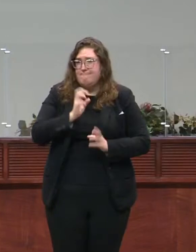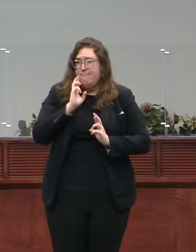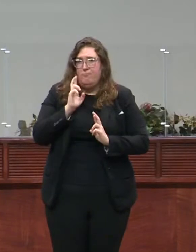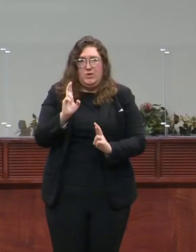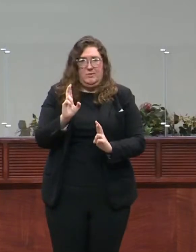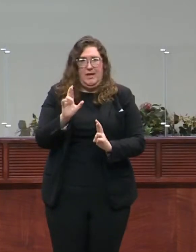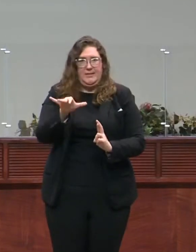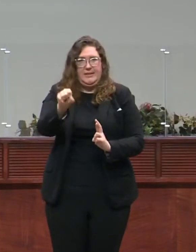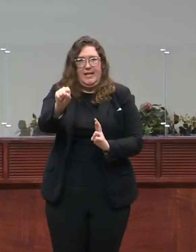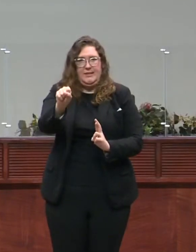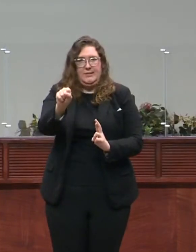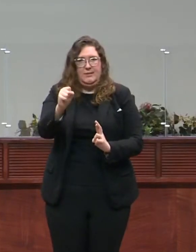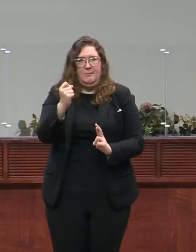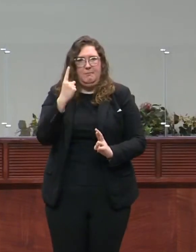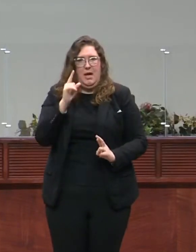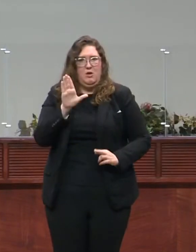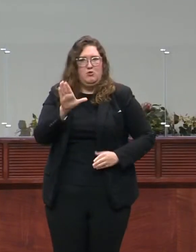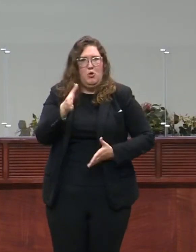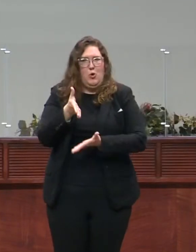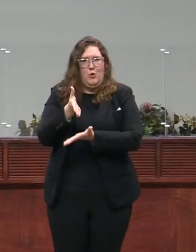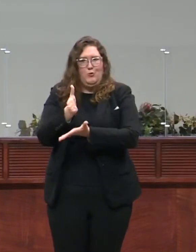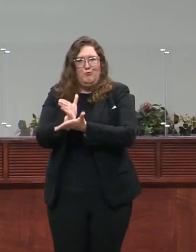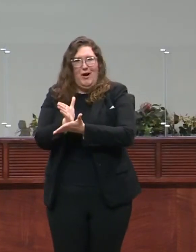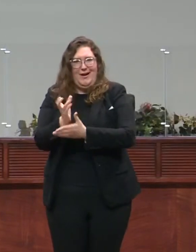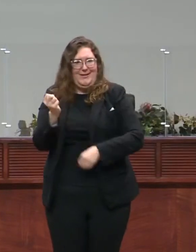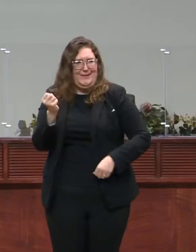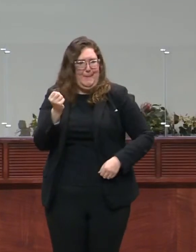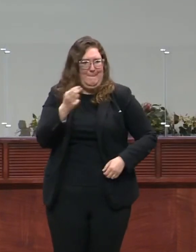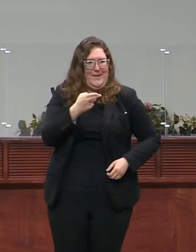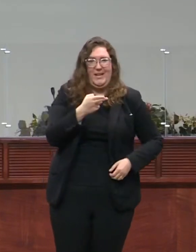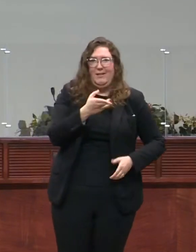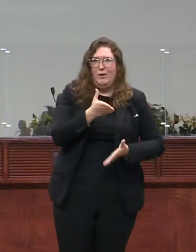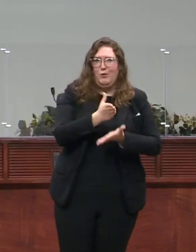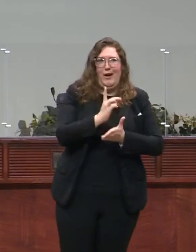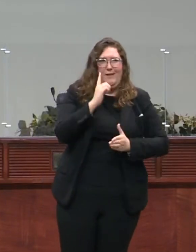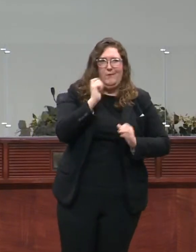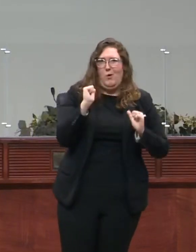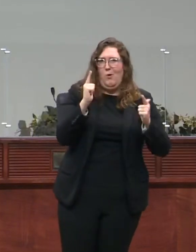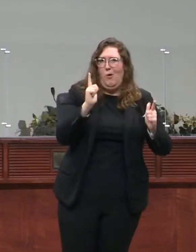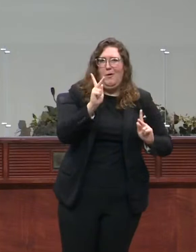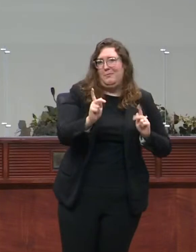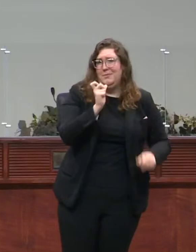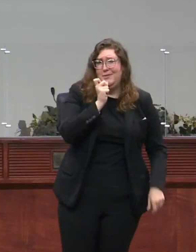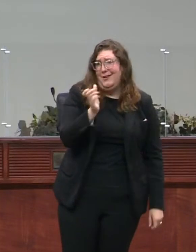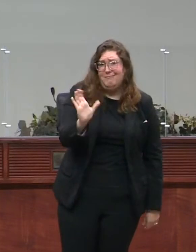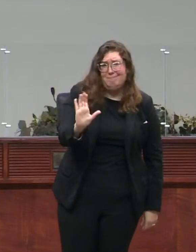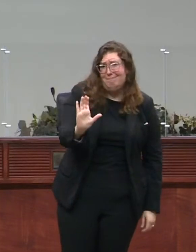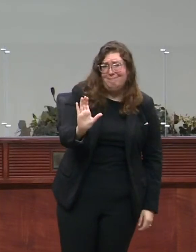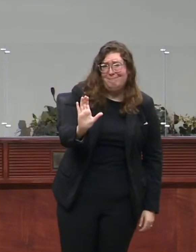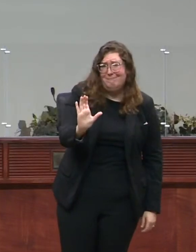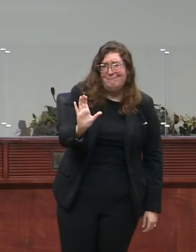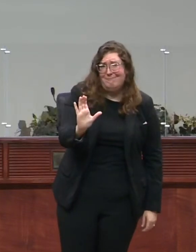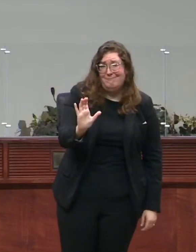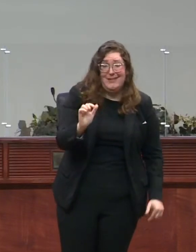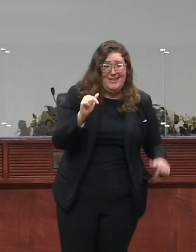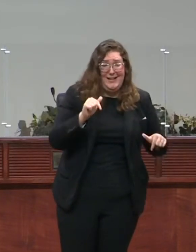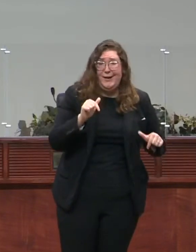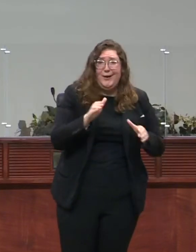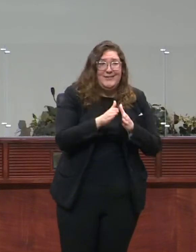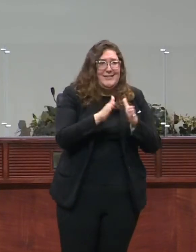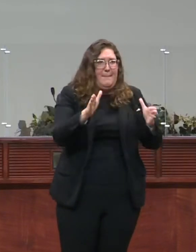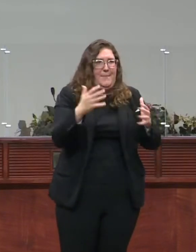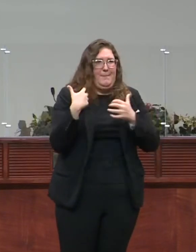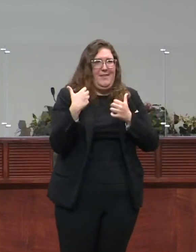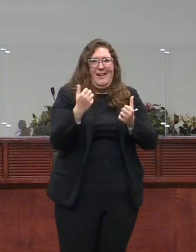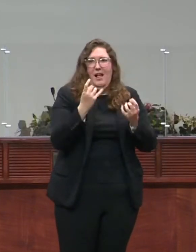think that the individual rights do not trump the rights of all of us during this public health crisis